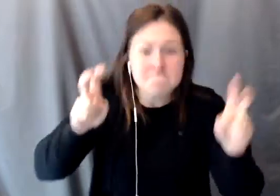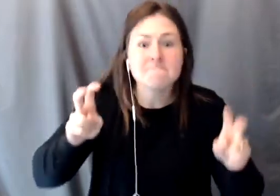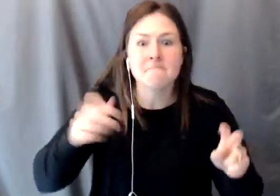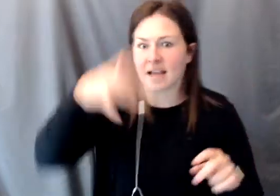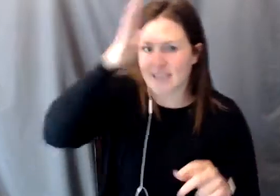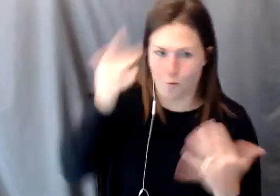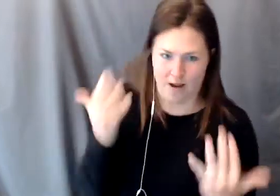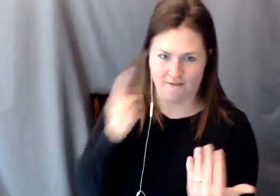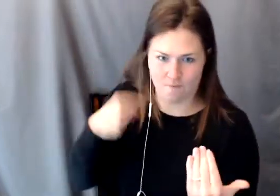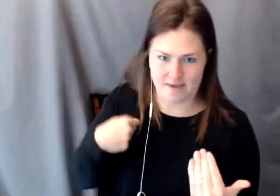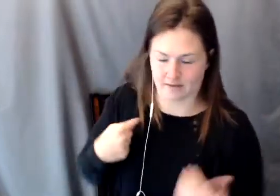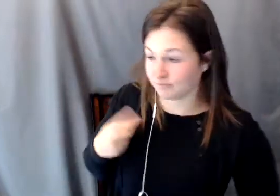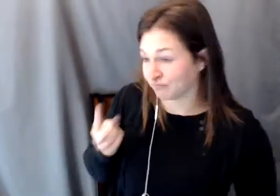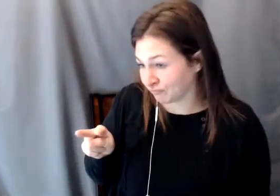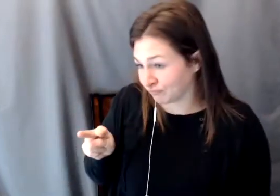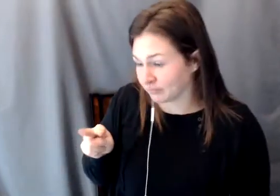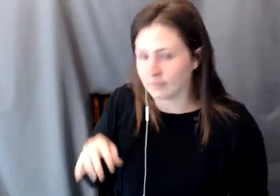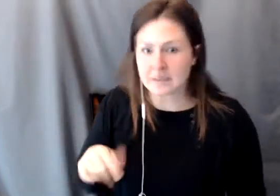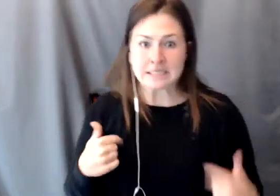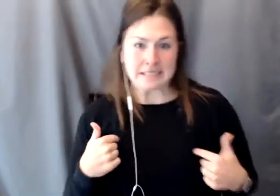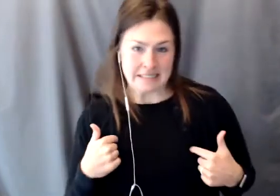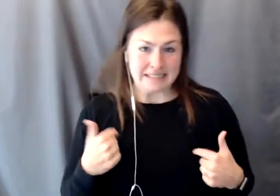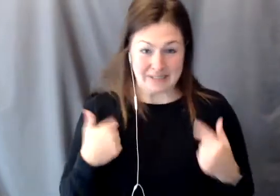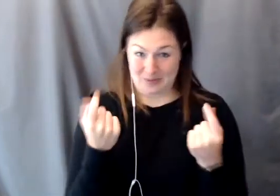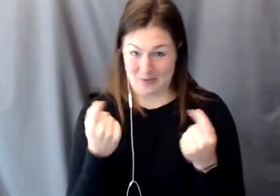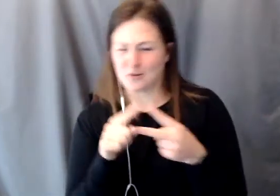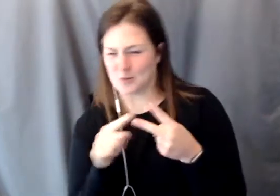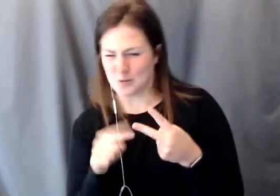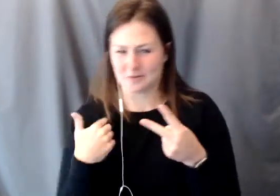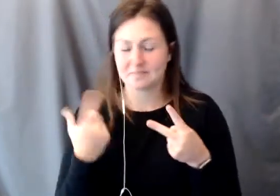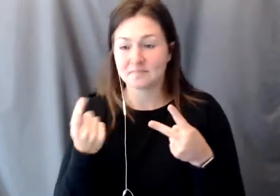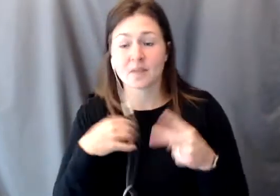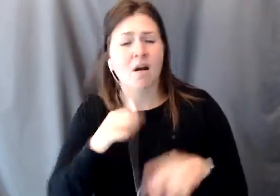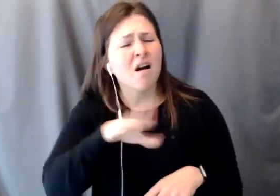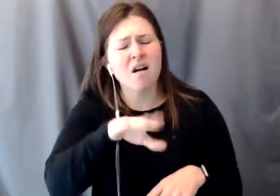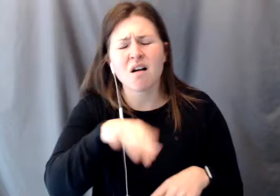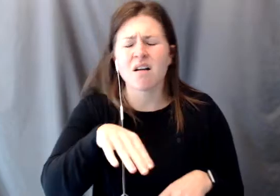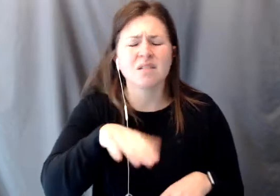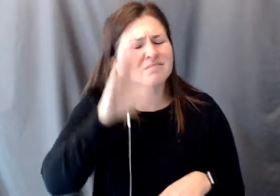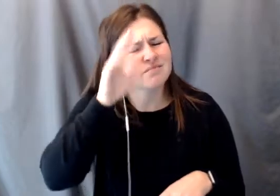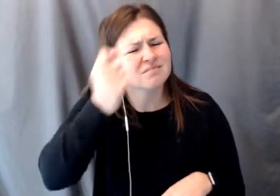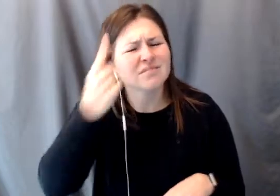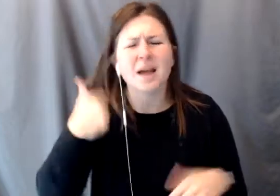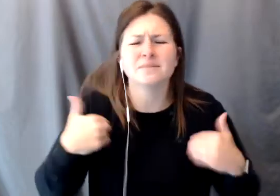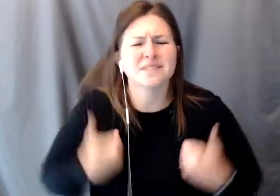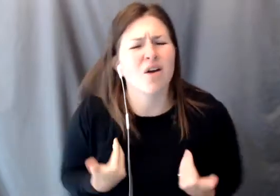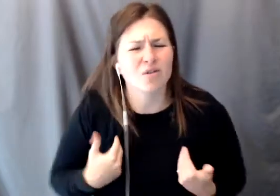navigate that two ways. One is I would try to say, look, I'm really tired. Can we talk about this in the